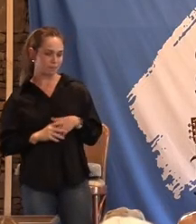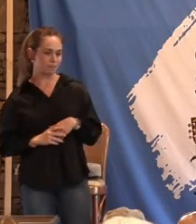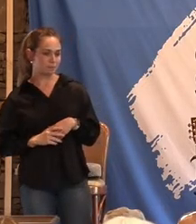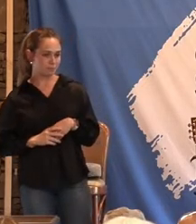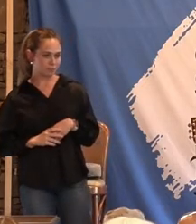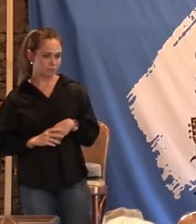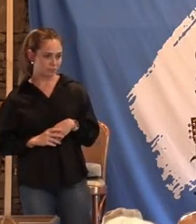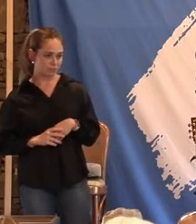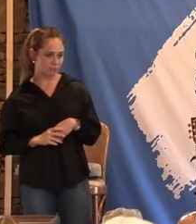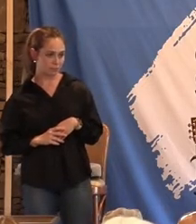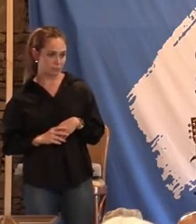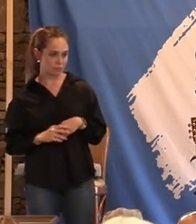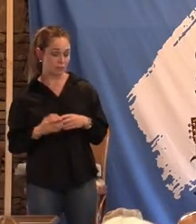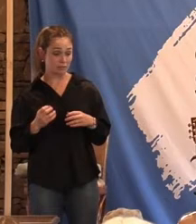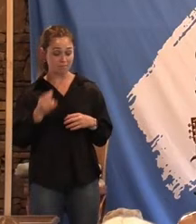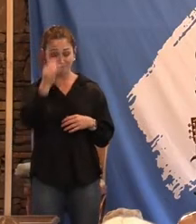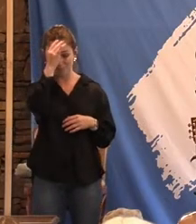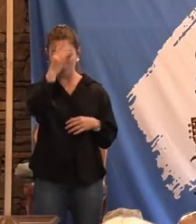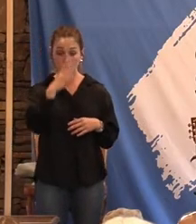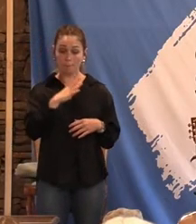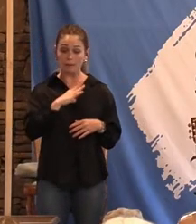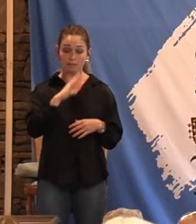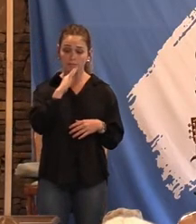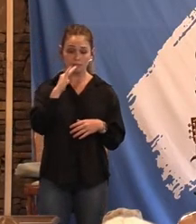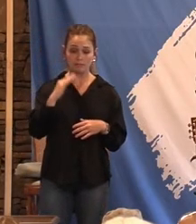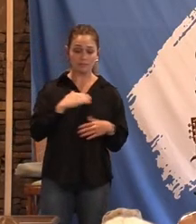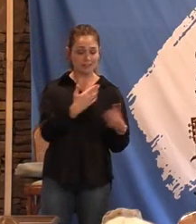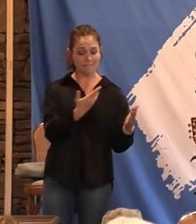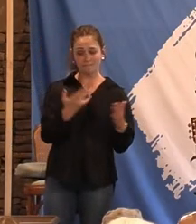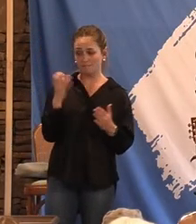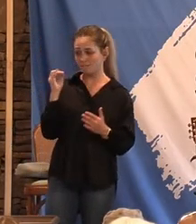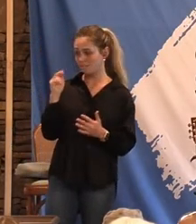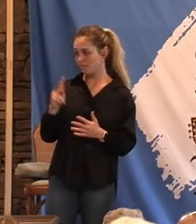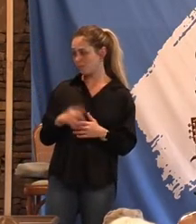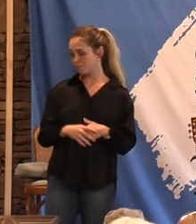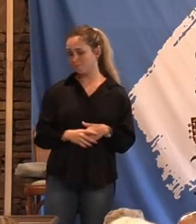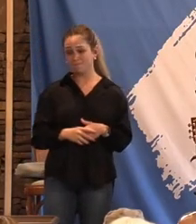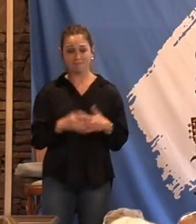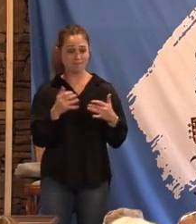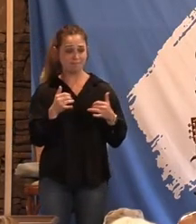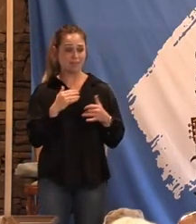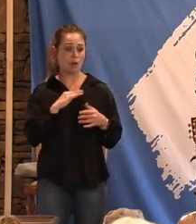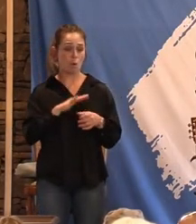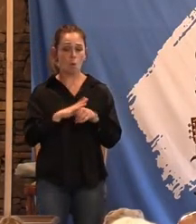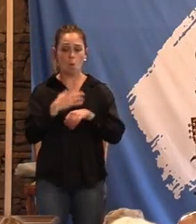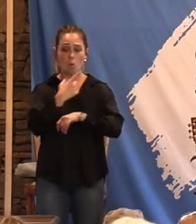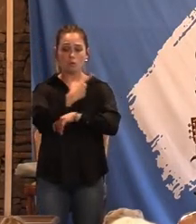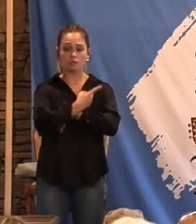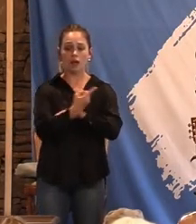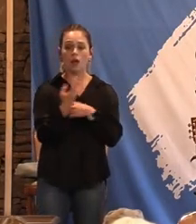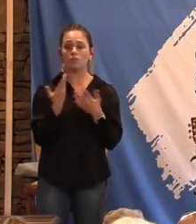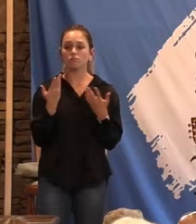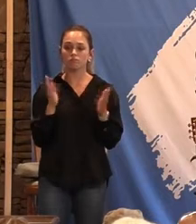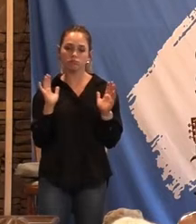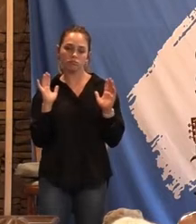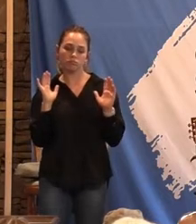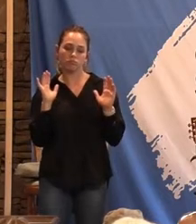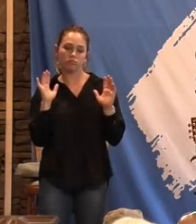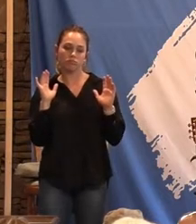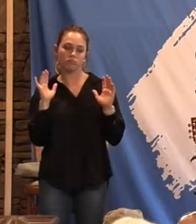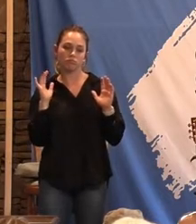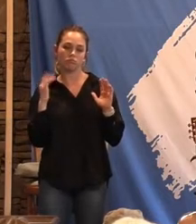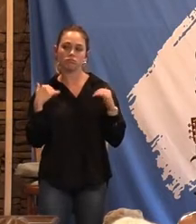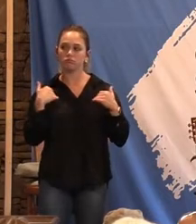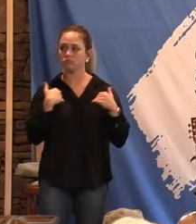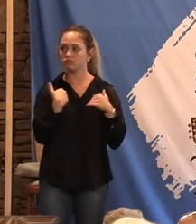So the man never did come back. Now the whole day was gone. All the animals had